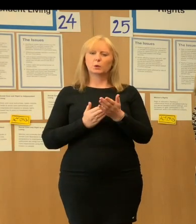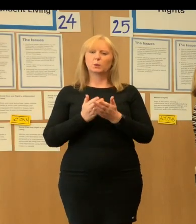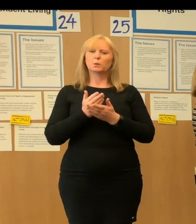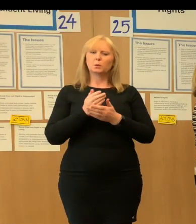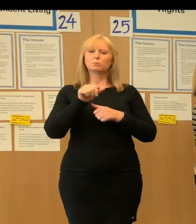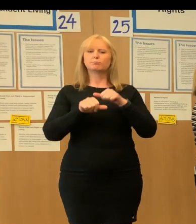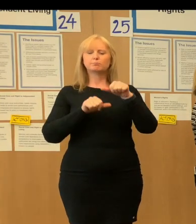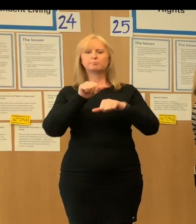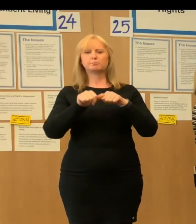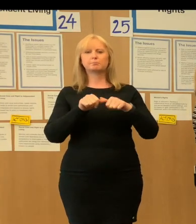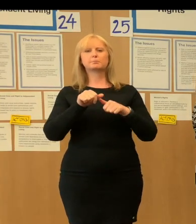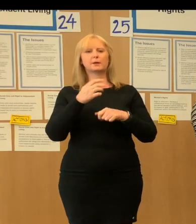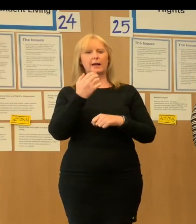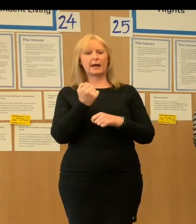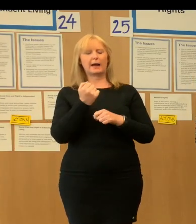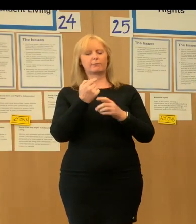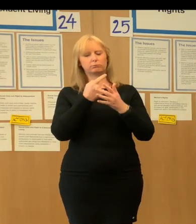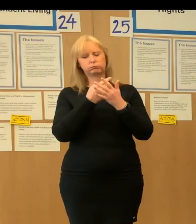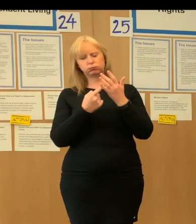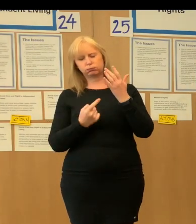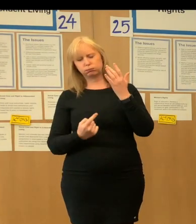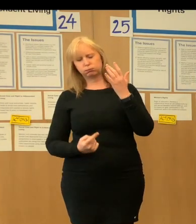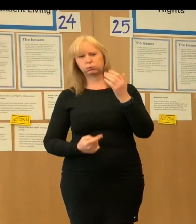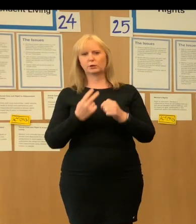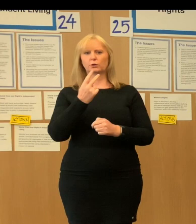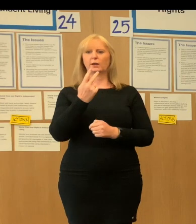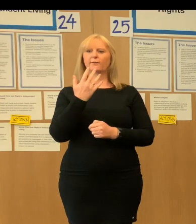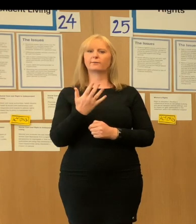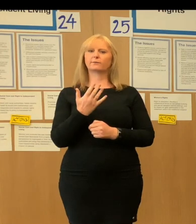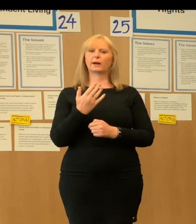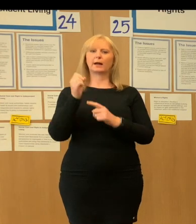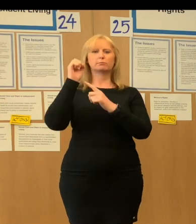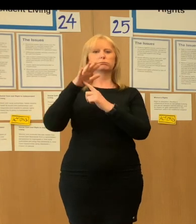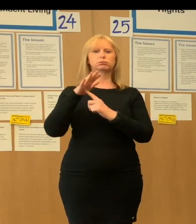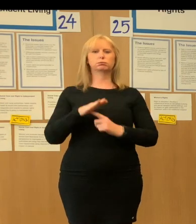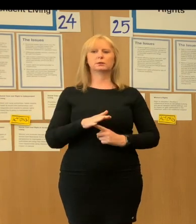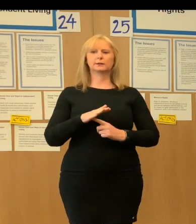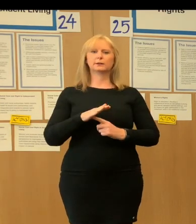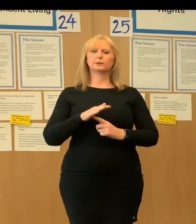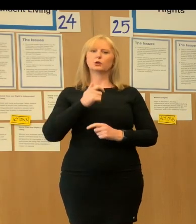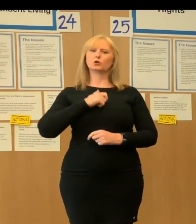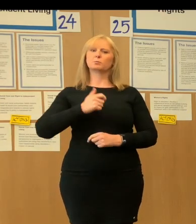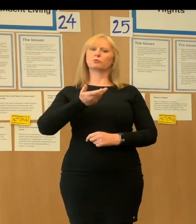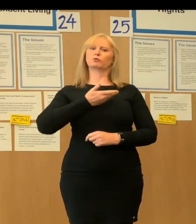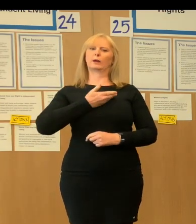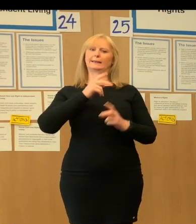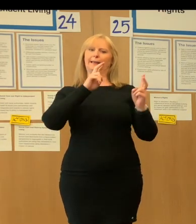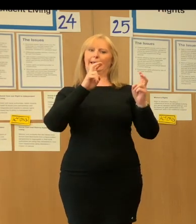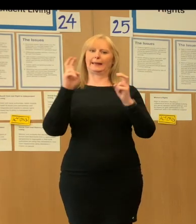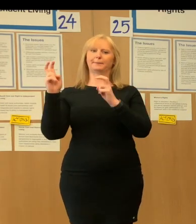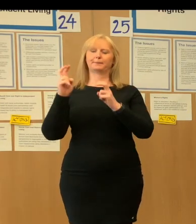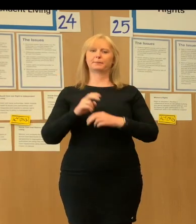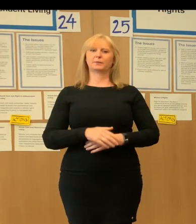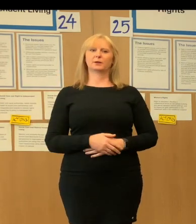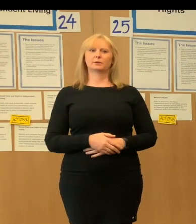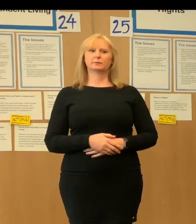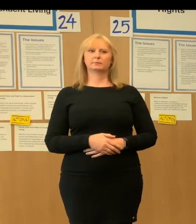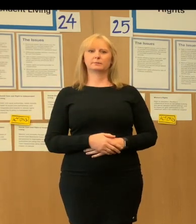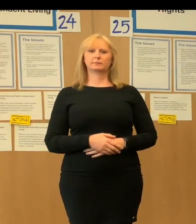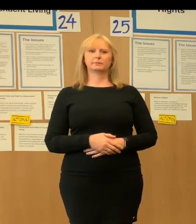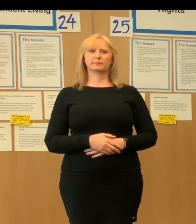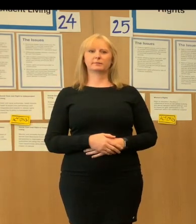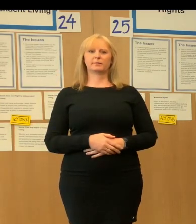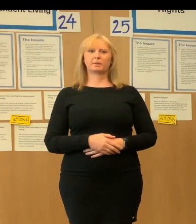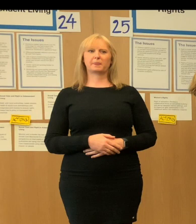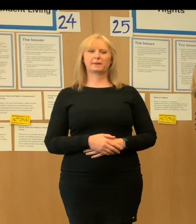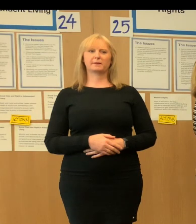we came up with 25 key human rights themes. I'm just looking for Kate to click on